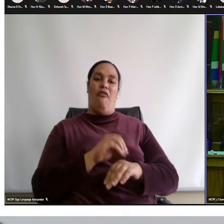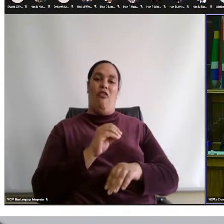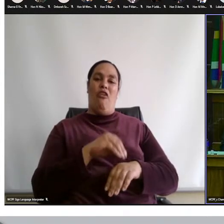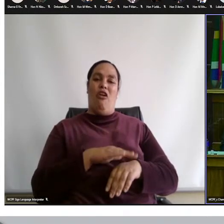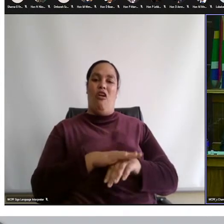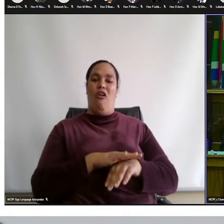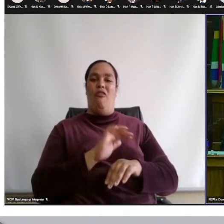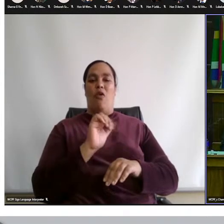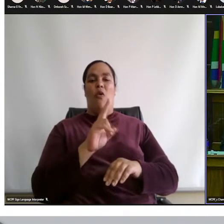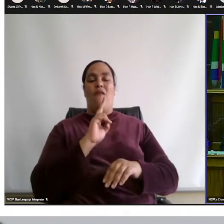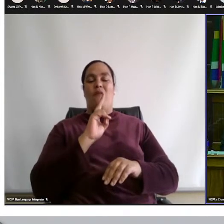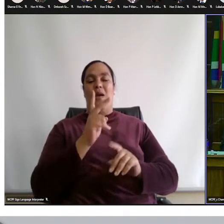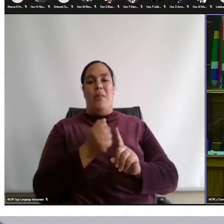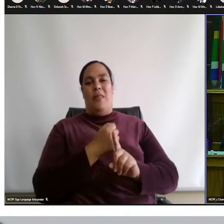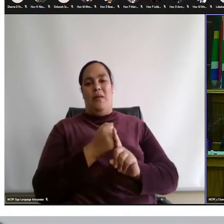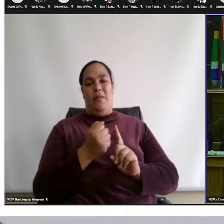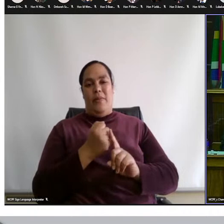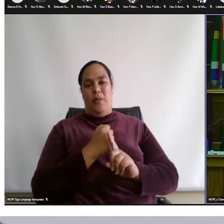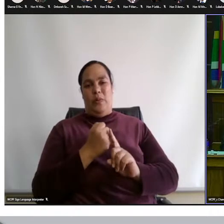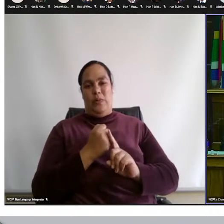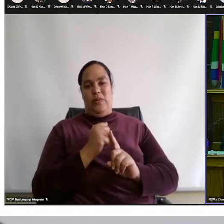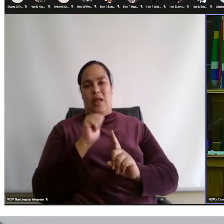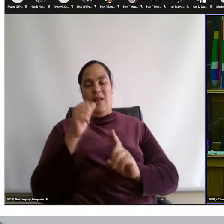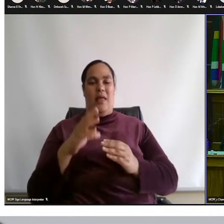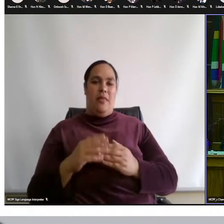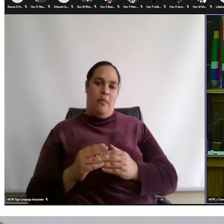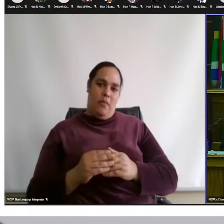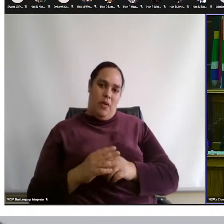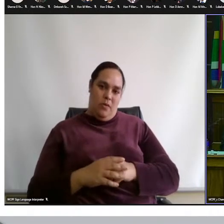verbally abuse another member.